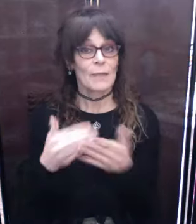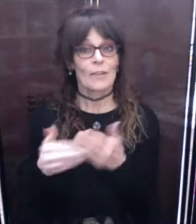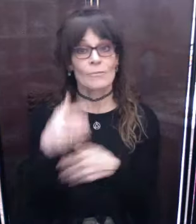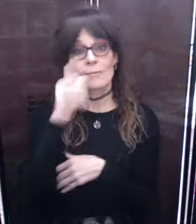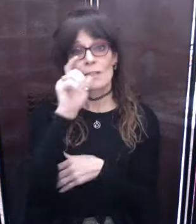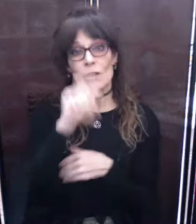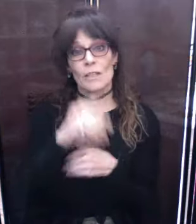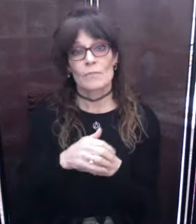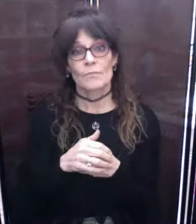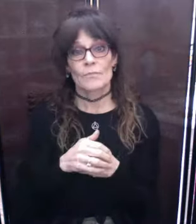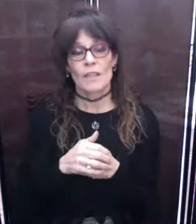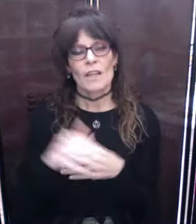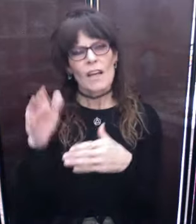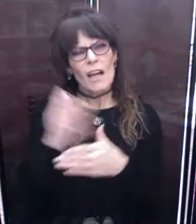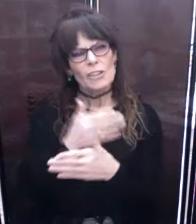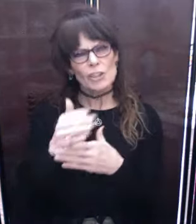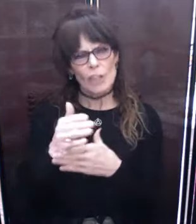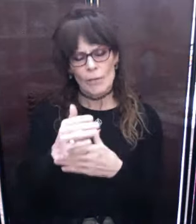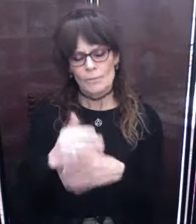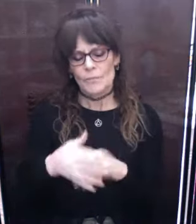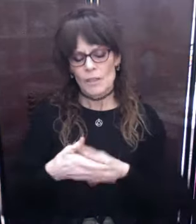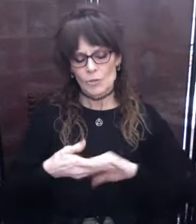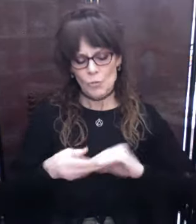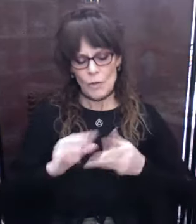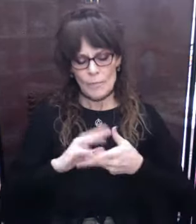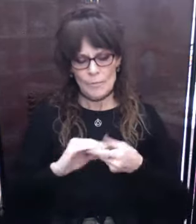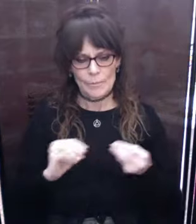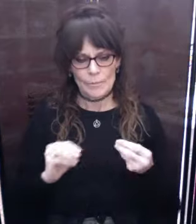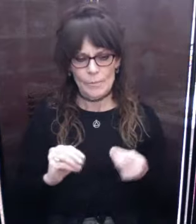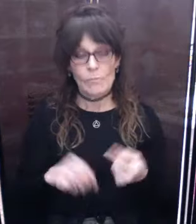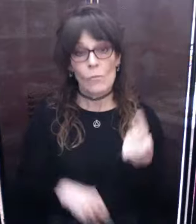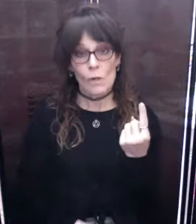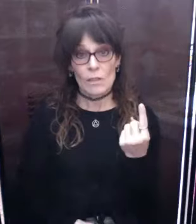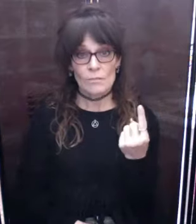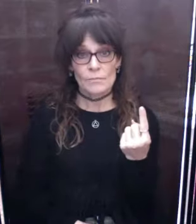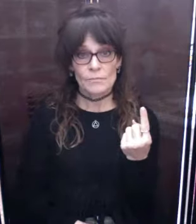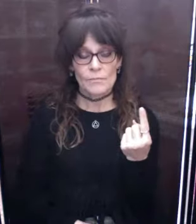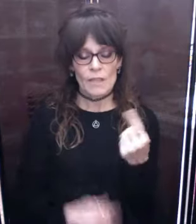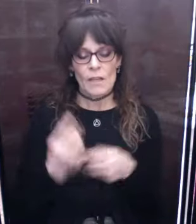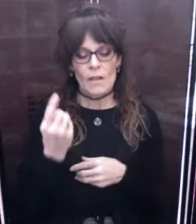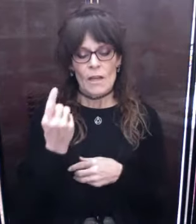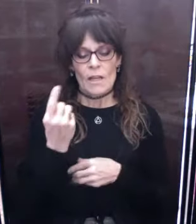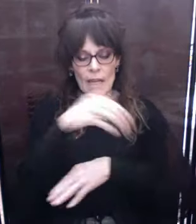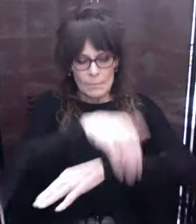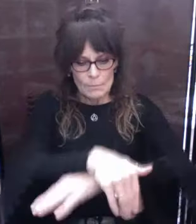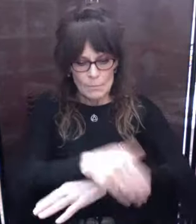share a couple of those with you. One of them was the night before my first wife and I were to be